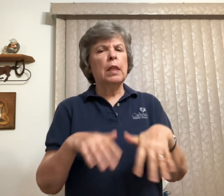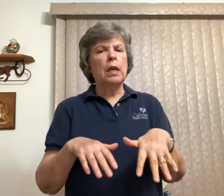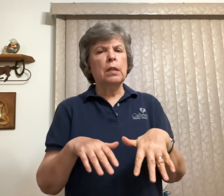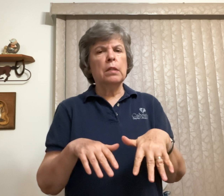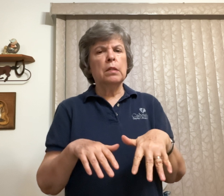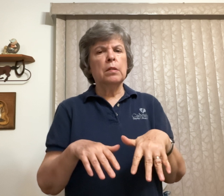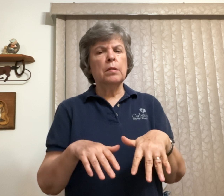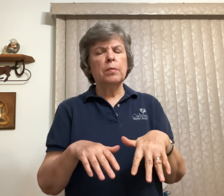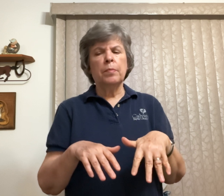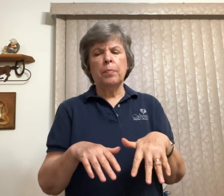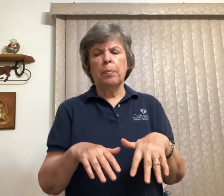helpless,